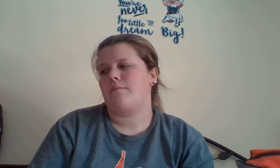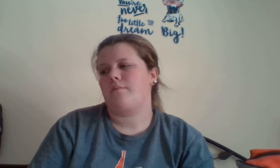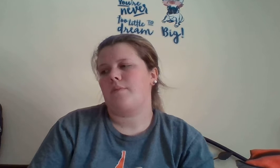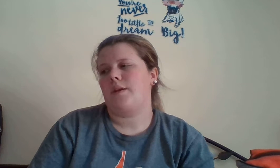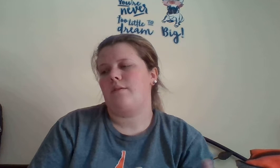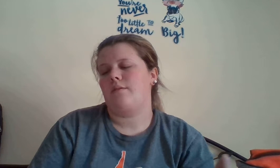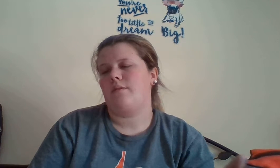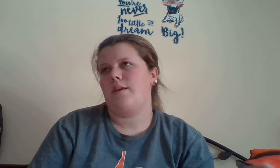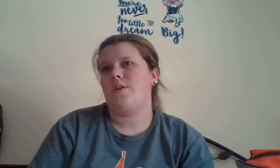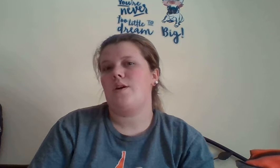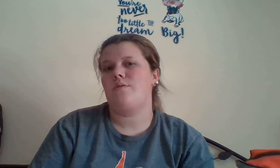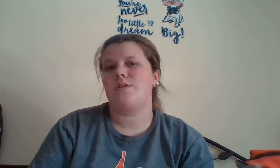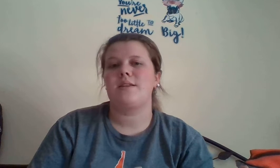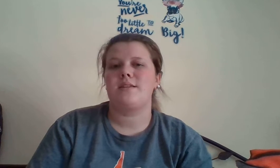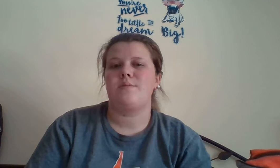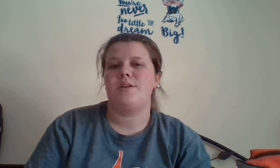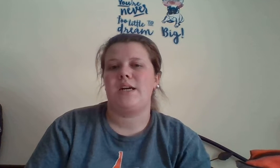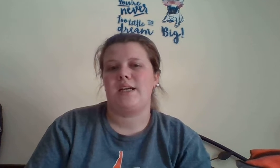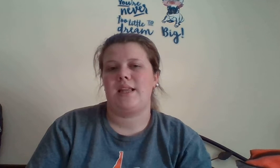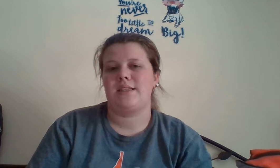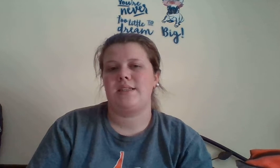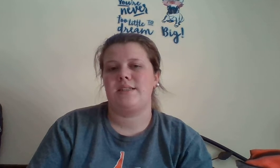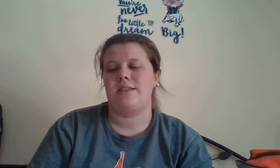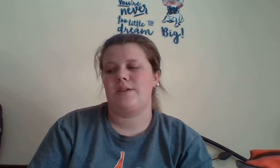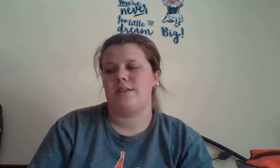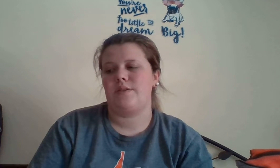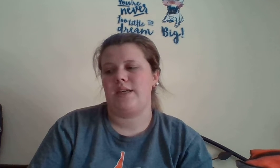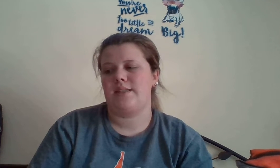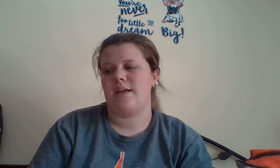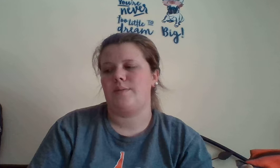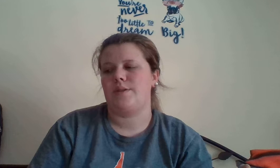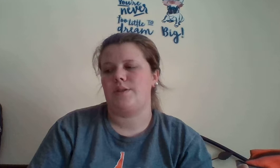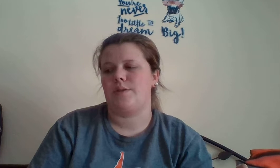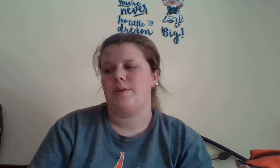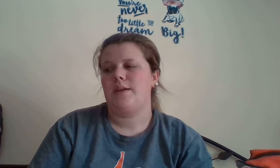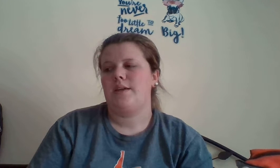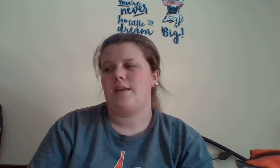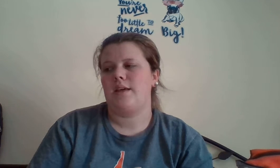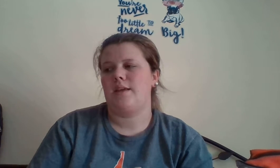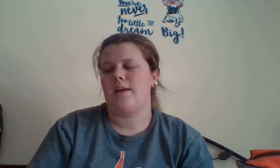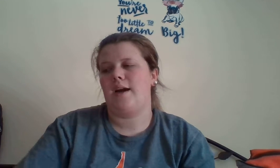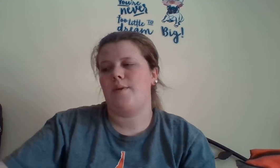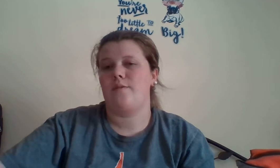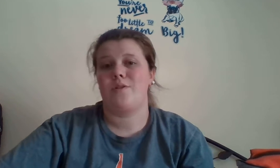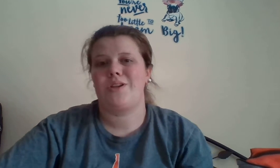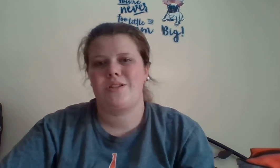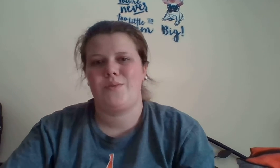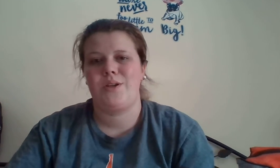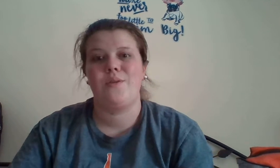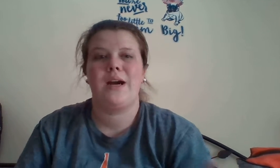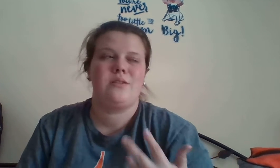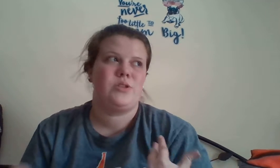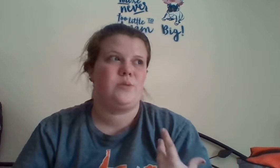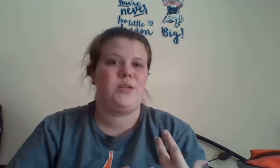Even though during the summer you're not in classes, you can still take time to get in the habit of learning something new. I learn something